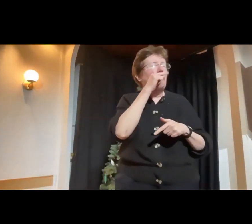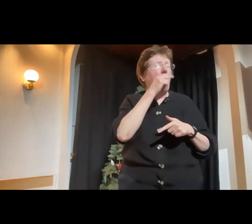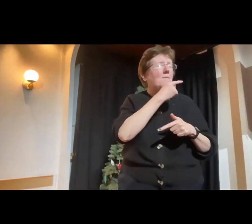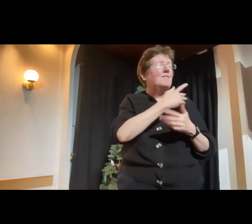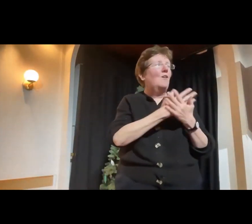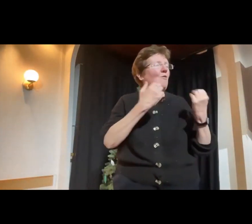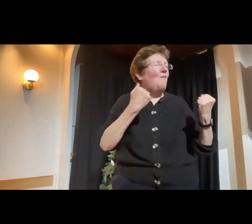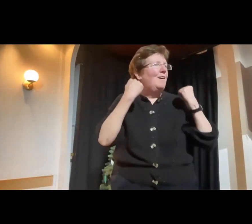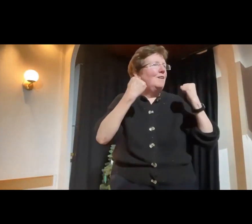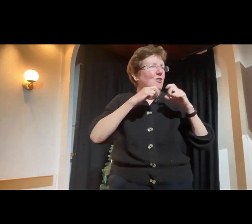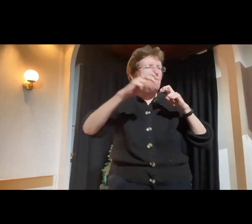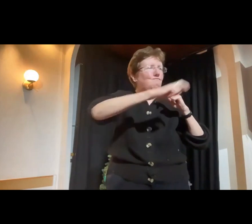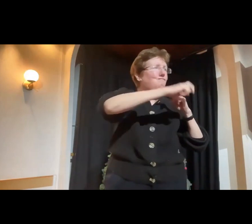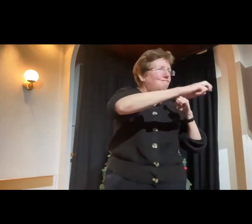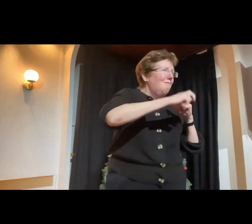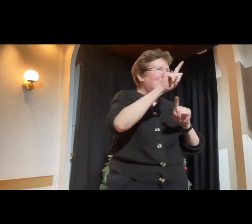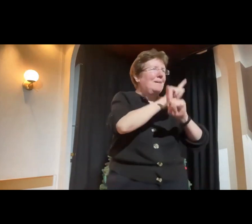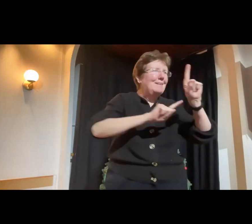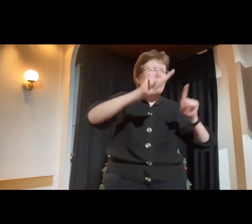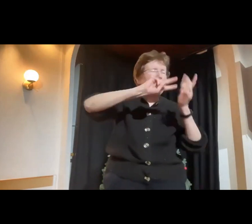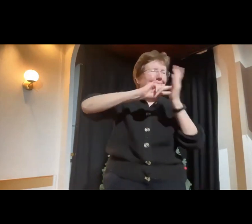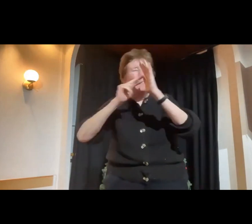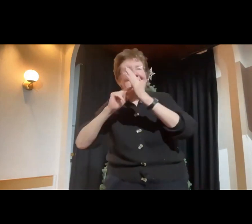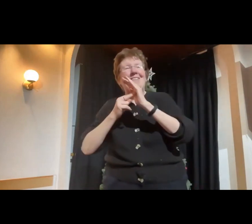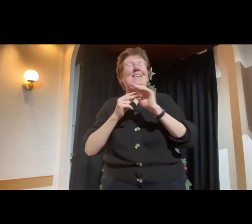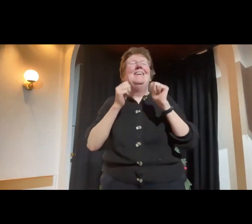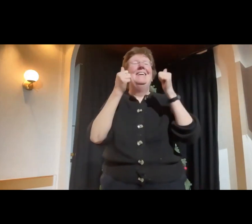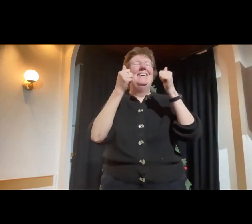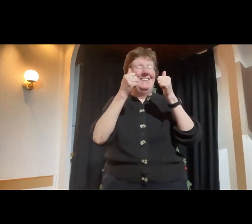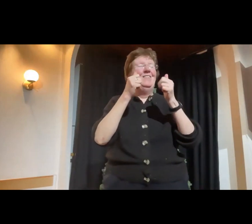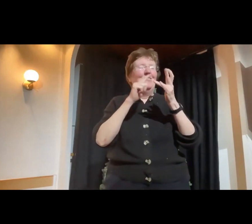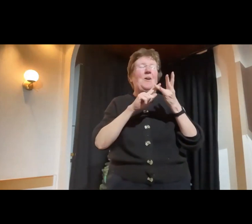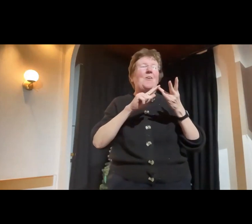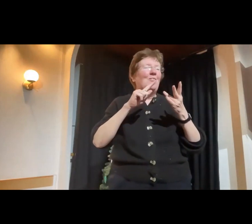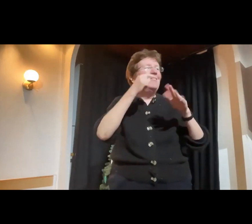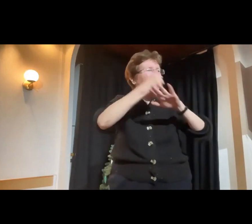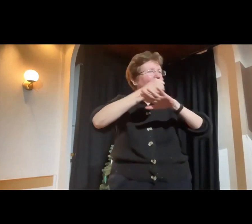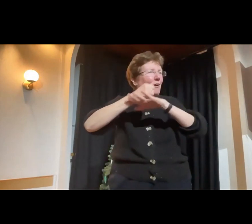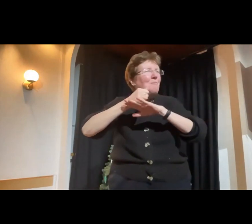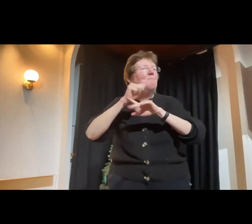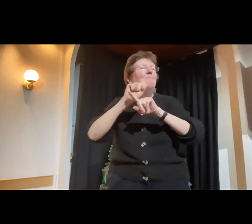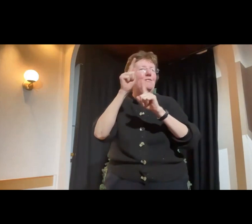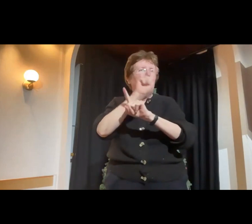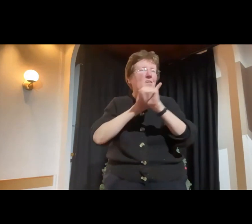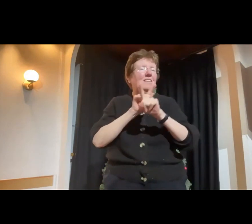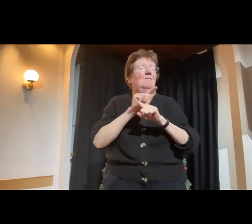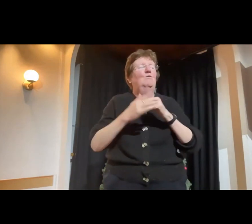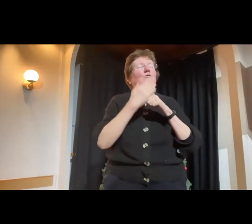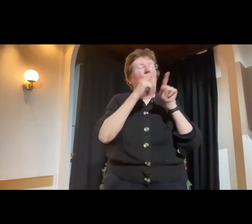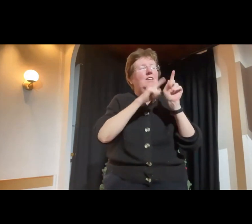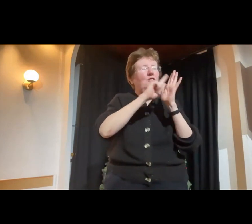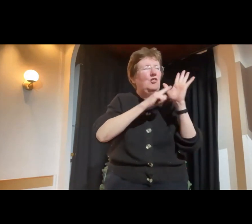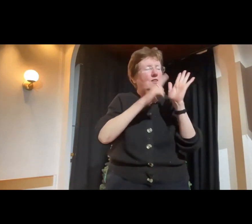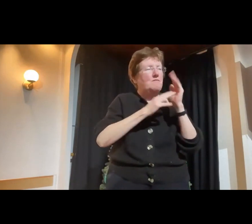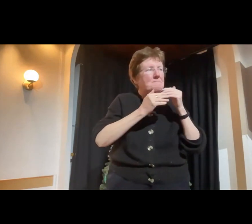Absolutely, it's the same story here. Rob has so much energy to attend all these meetings and meet people, it's fantastic. So he